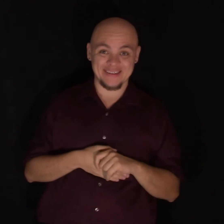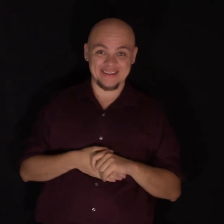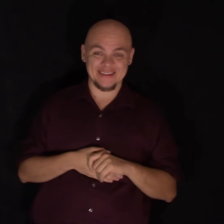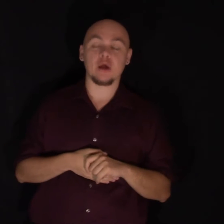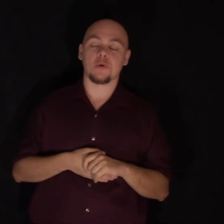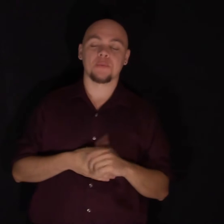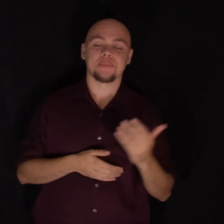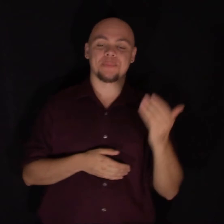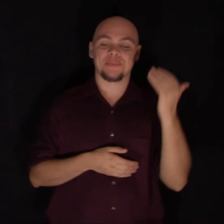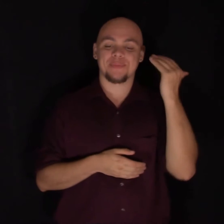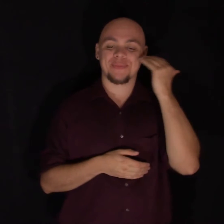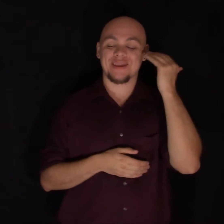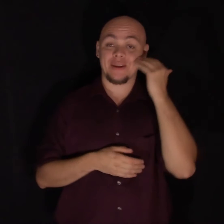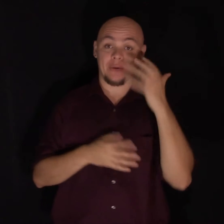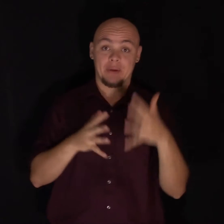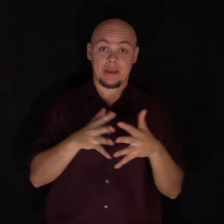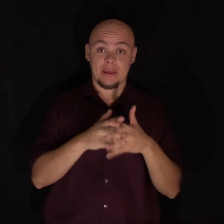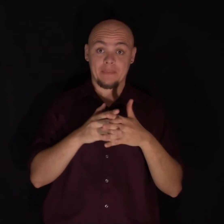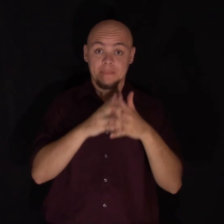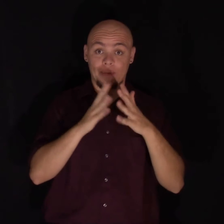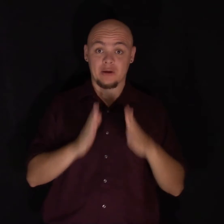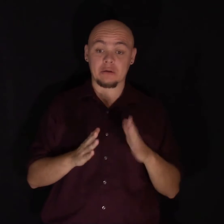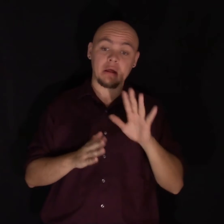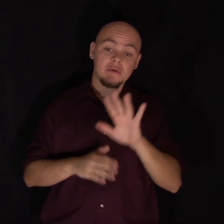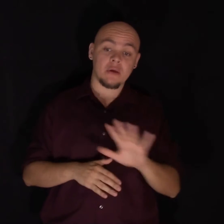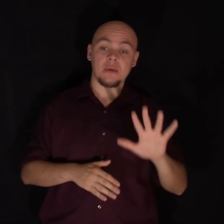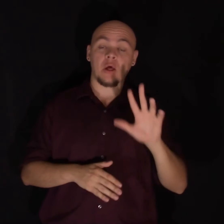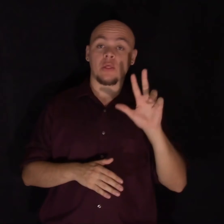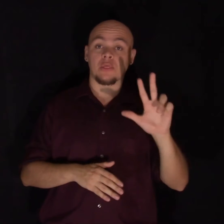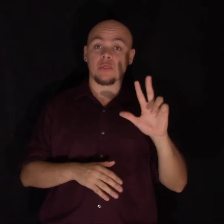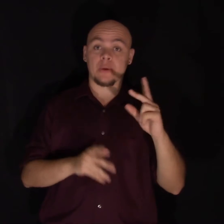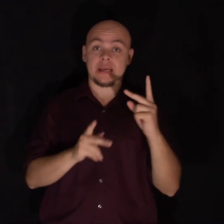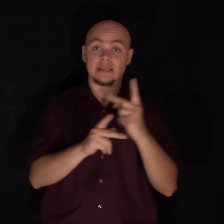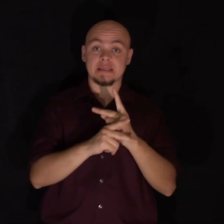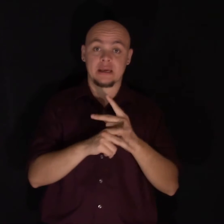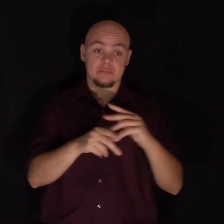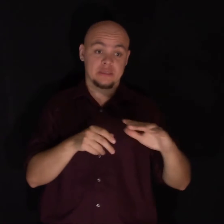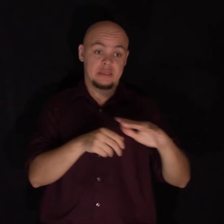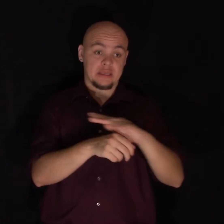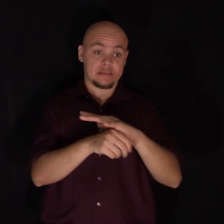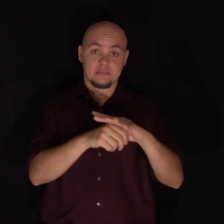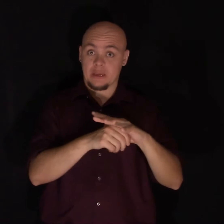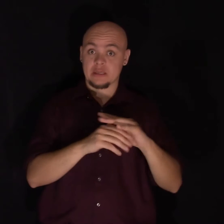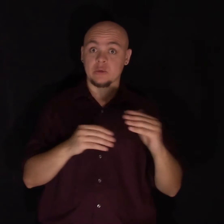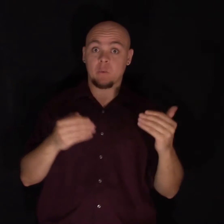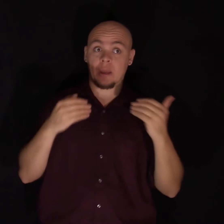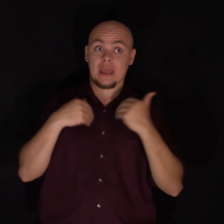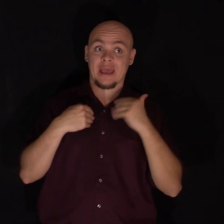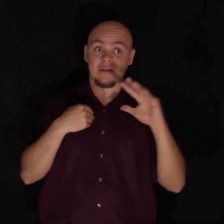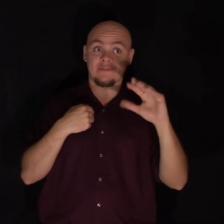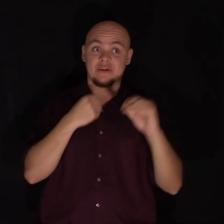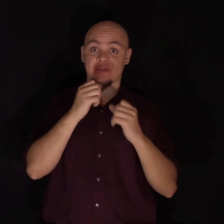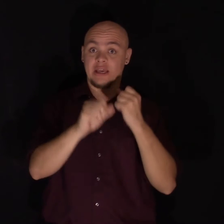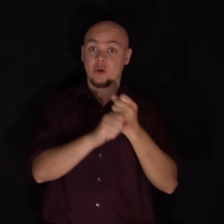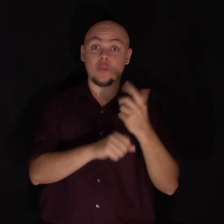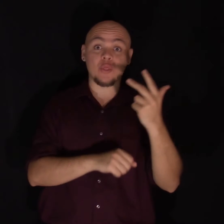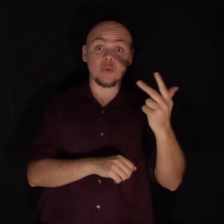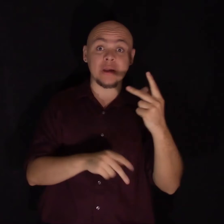Did you know that we Americans have about 3 times the amount of space we did 50 years ago? 3